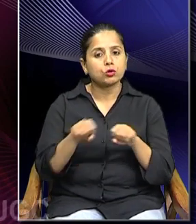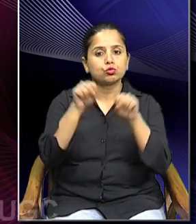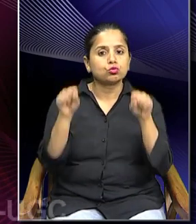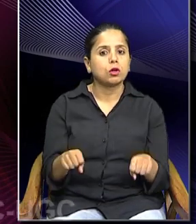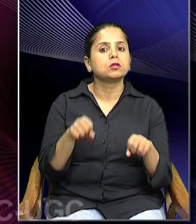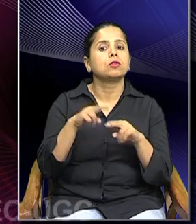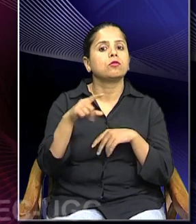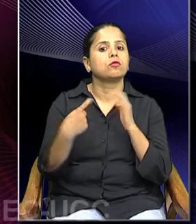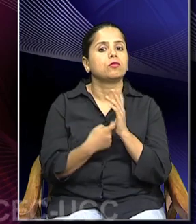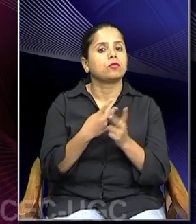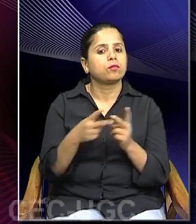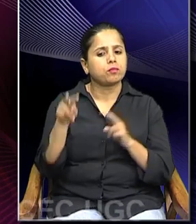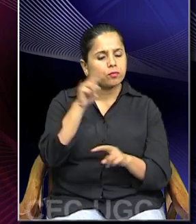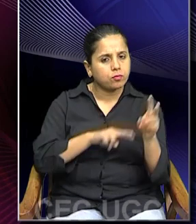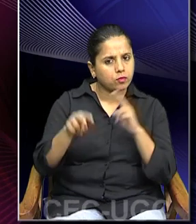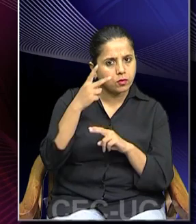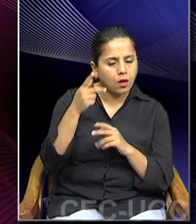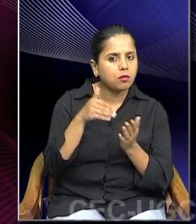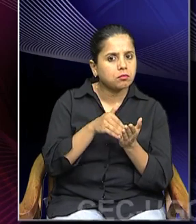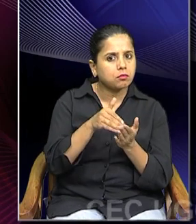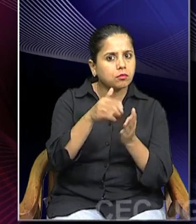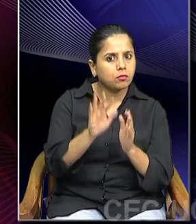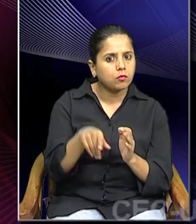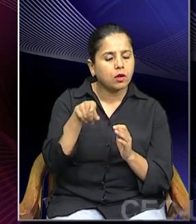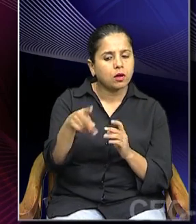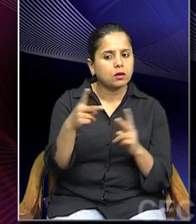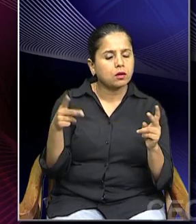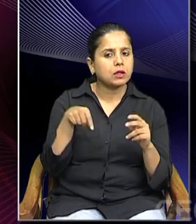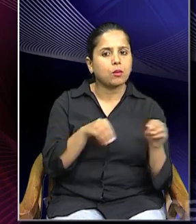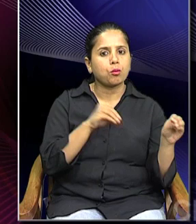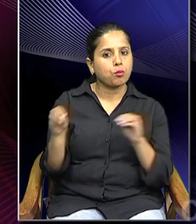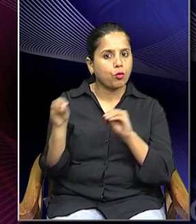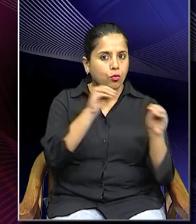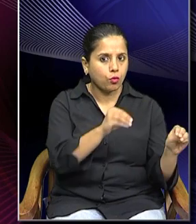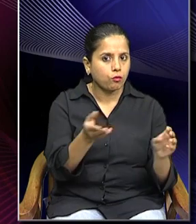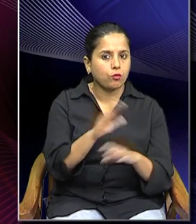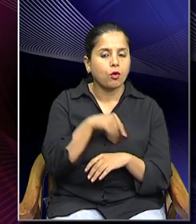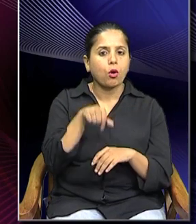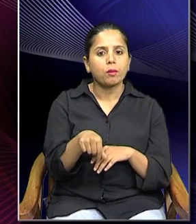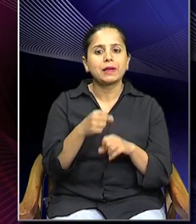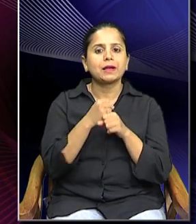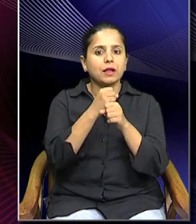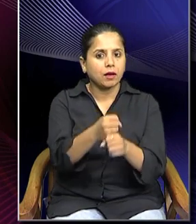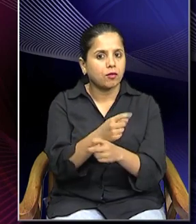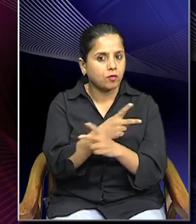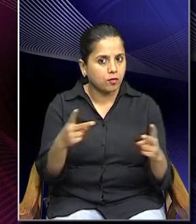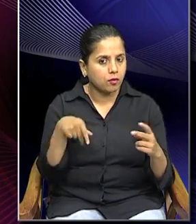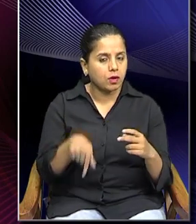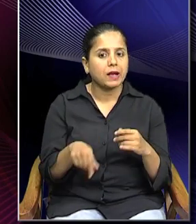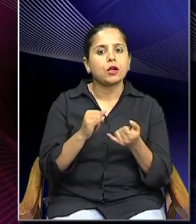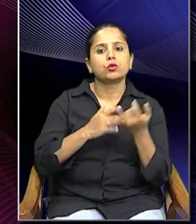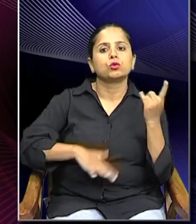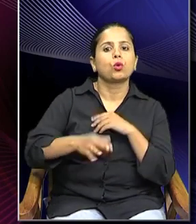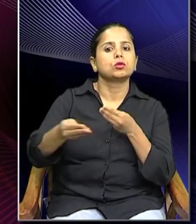factors, exploring for instance the strains of shifting from a gift type system of social